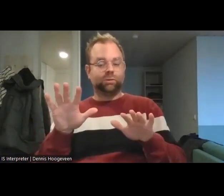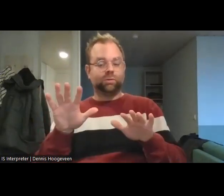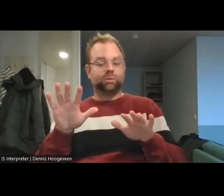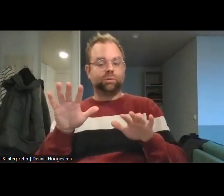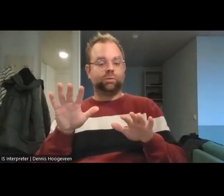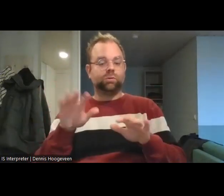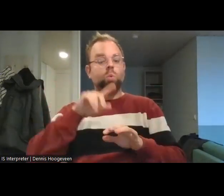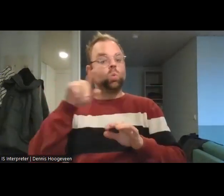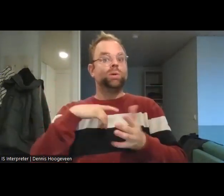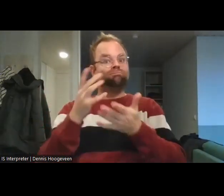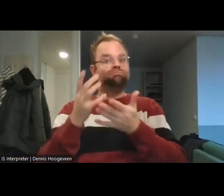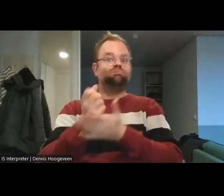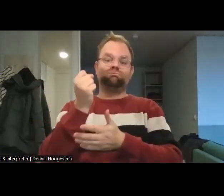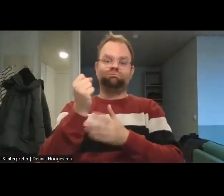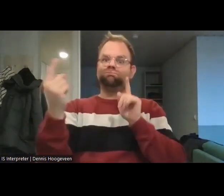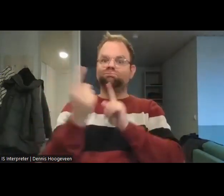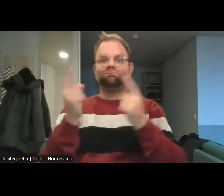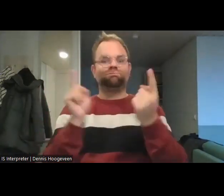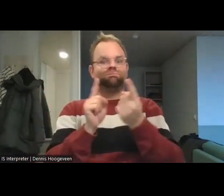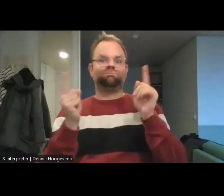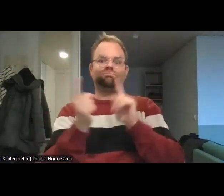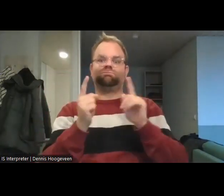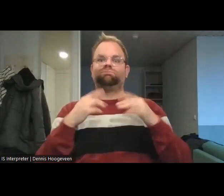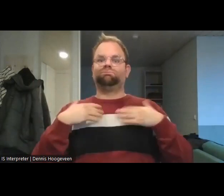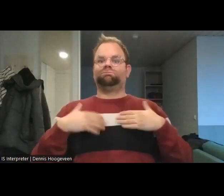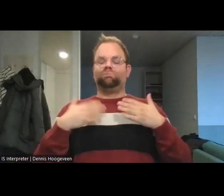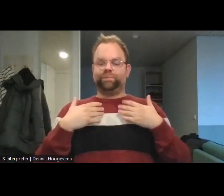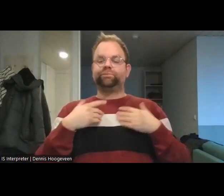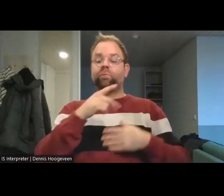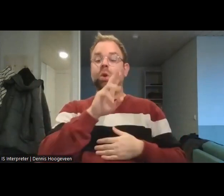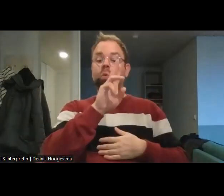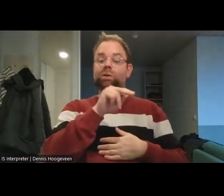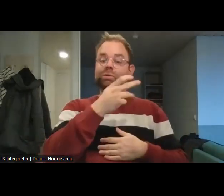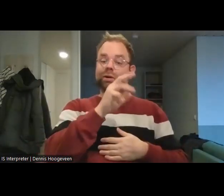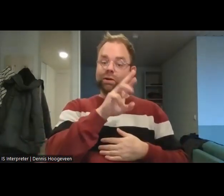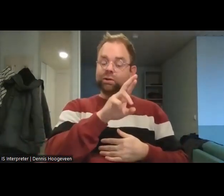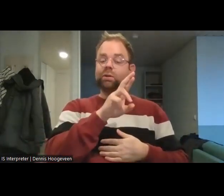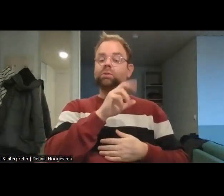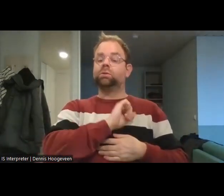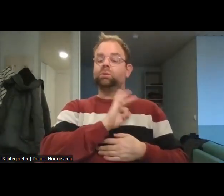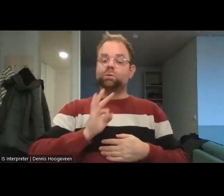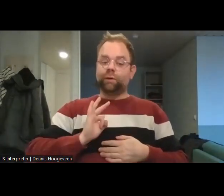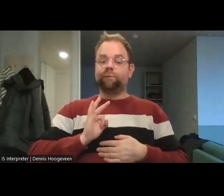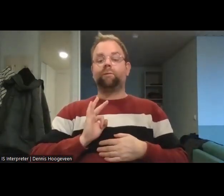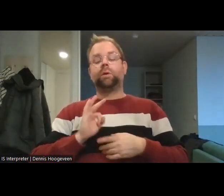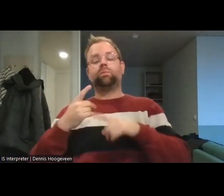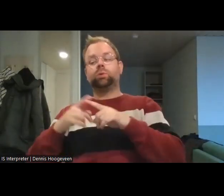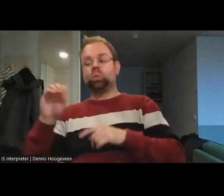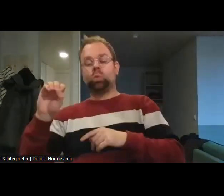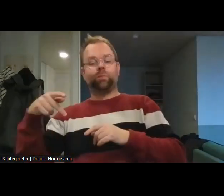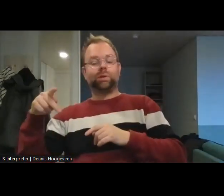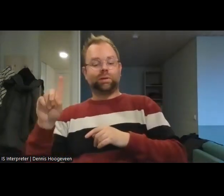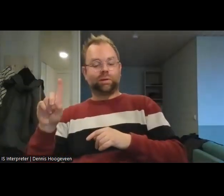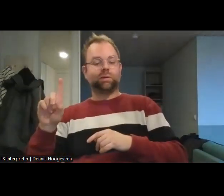UNHCR staff and organizations of persons with disabilities, and have an training opportunities together. The